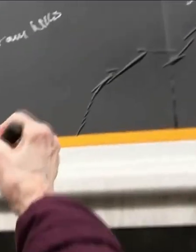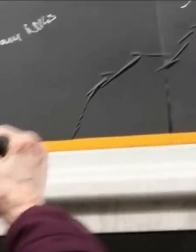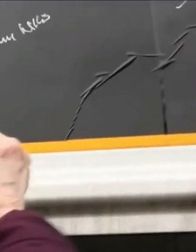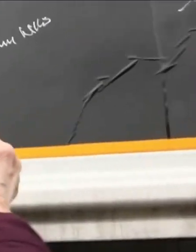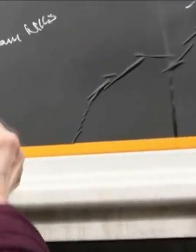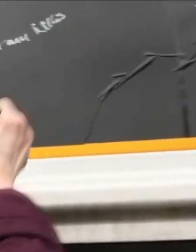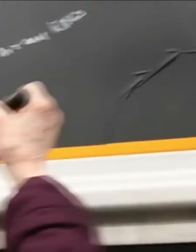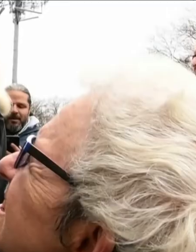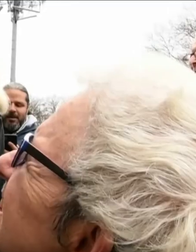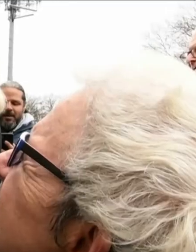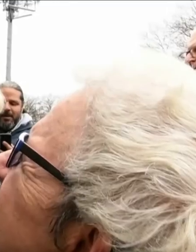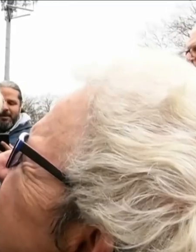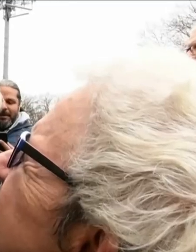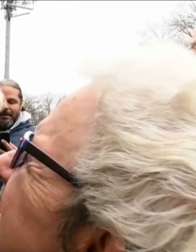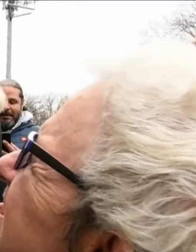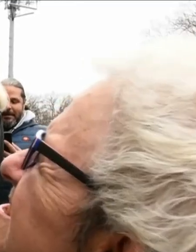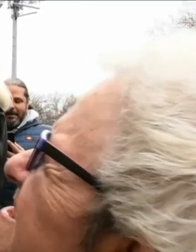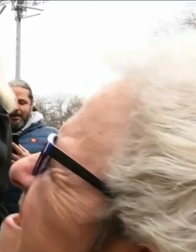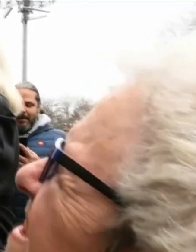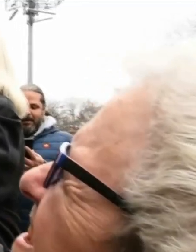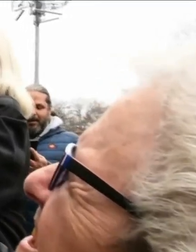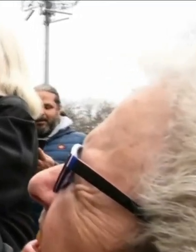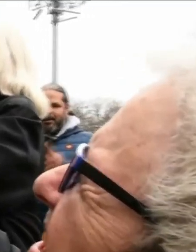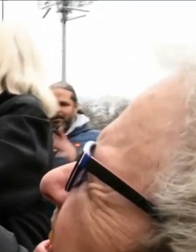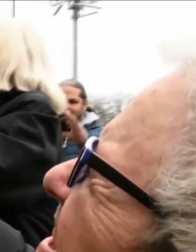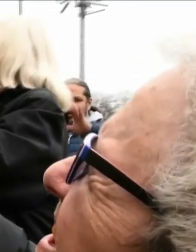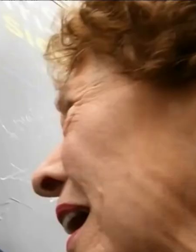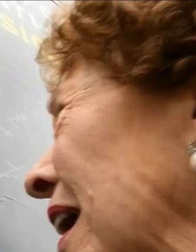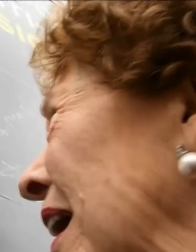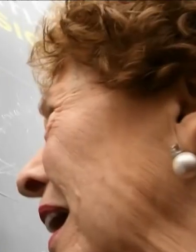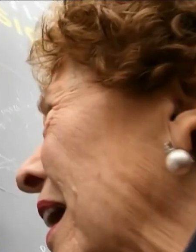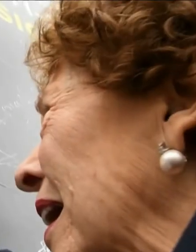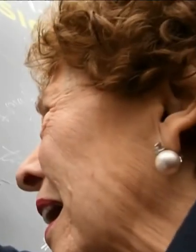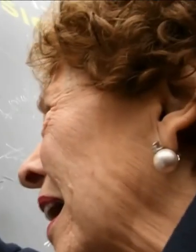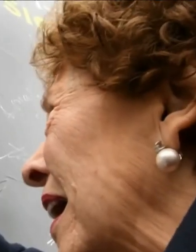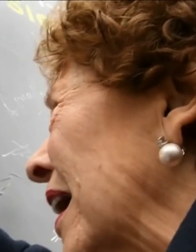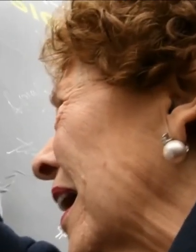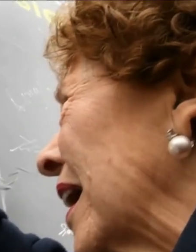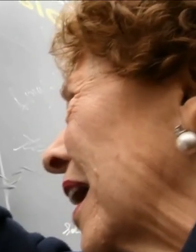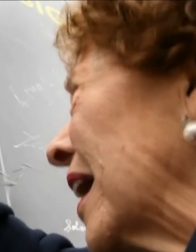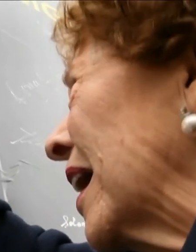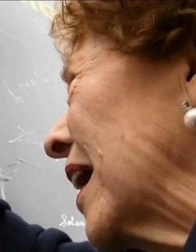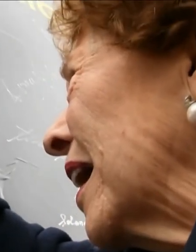Hate, I believe, is the worst disease in society,